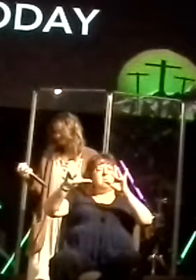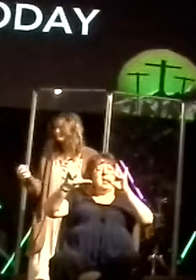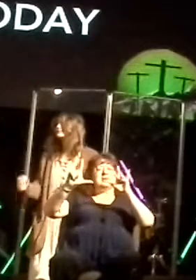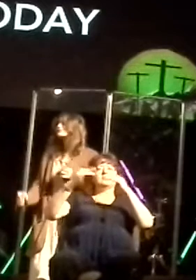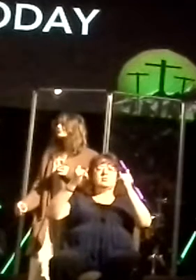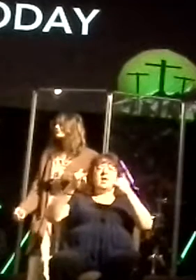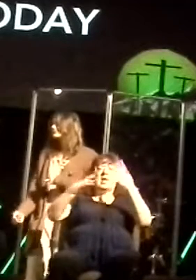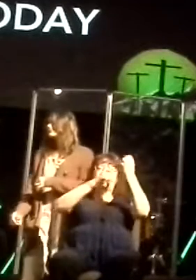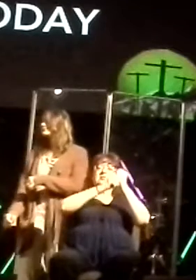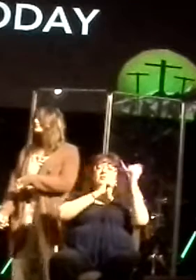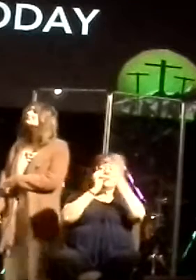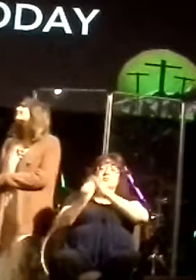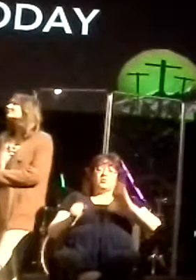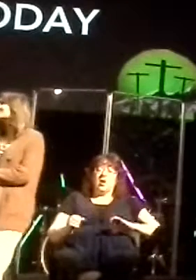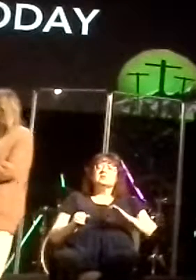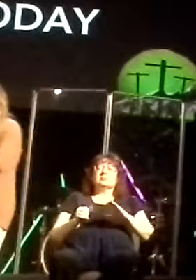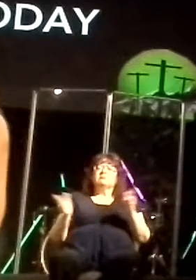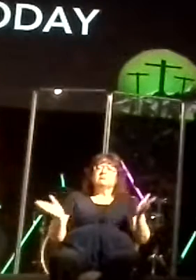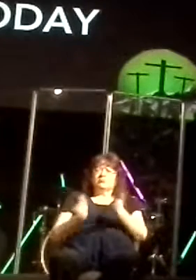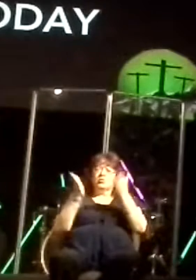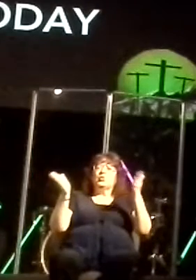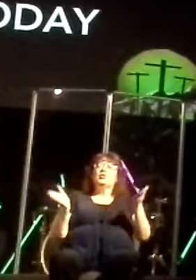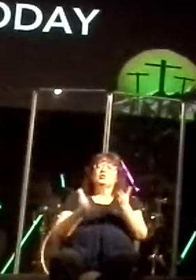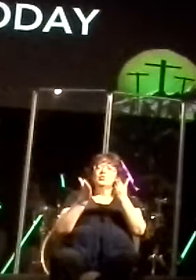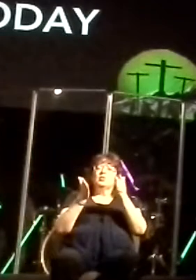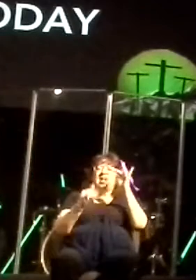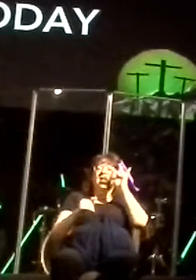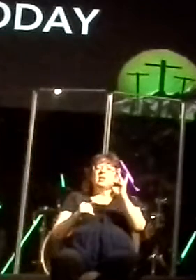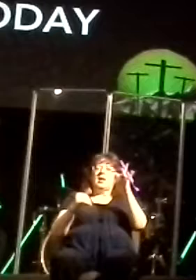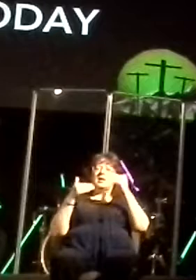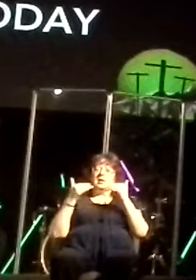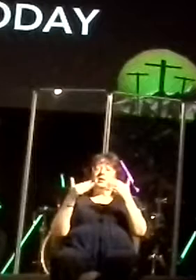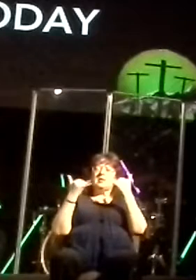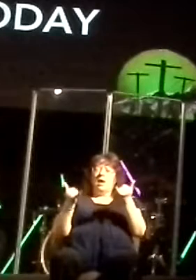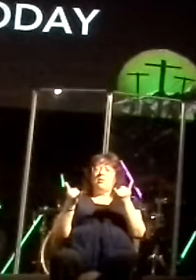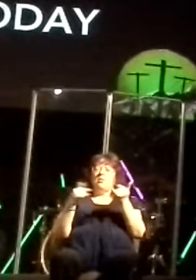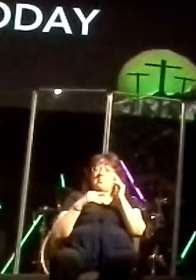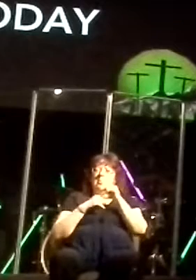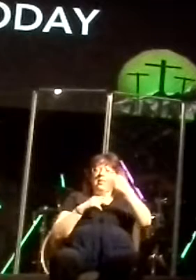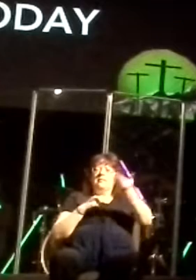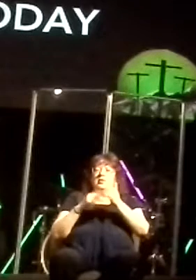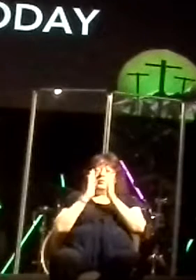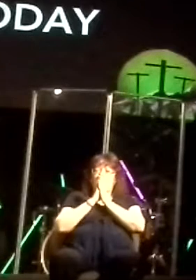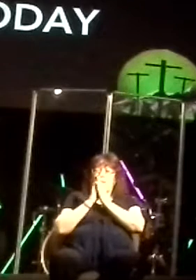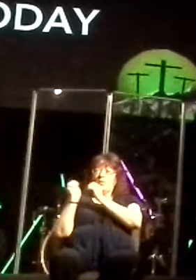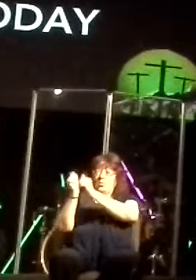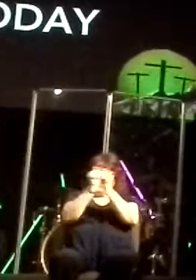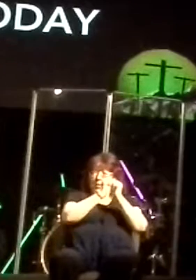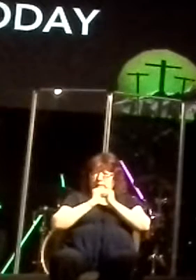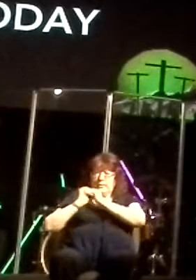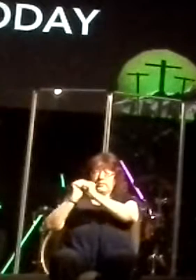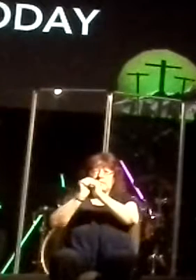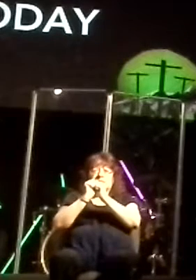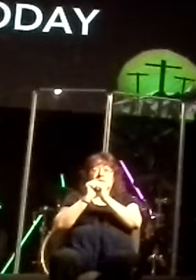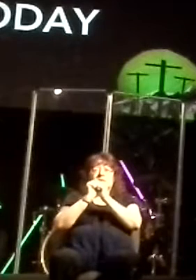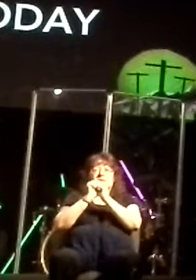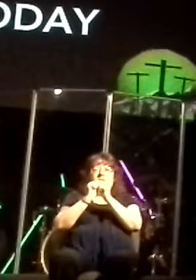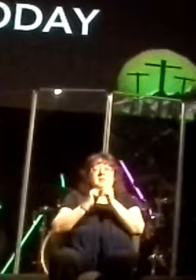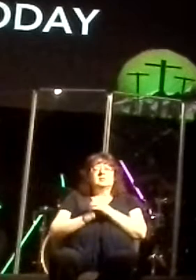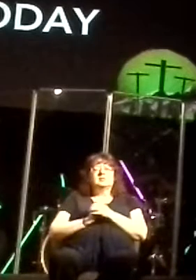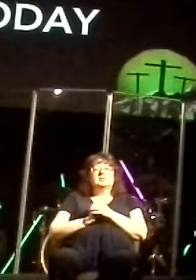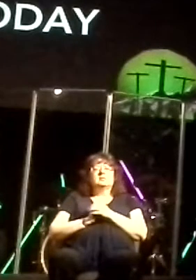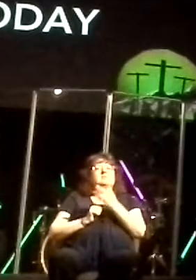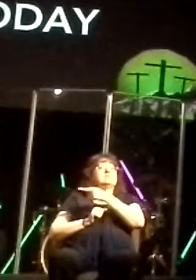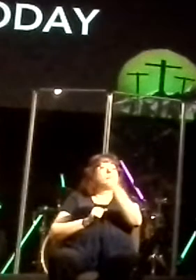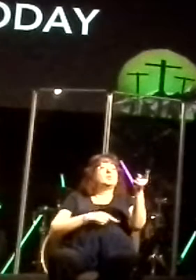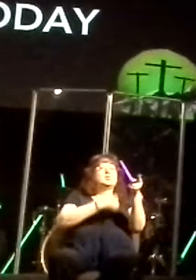that says, "Today I put my trust in Christ." I would encourage you, would you click that button right now? In just a moment, I'd like you to pray with the rest of us here in the auditorium.